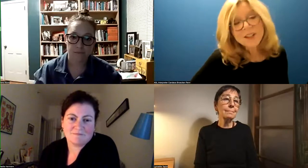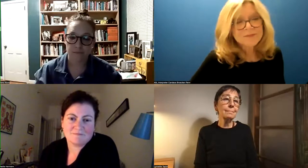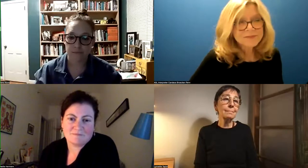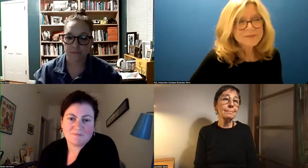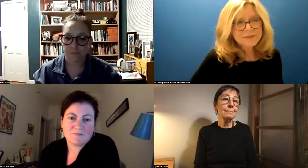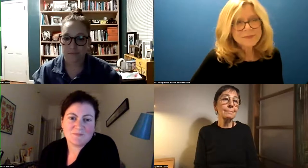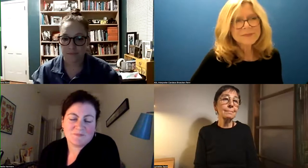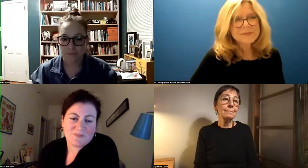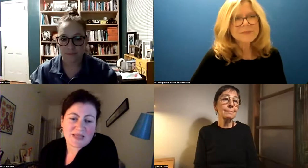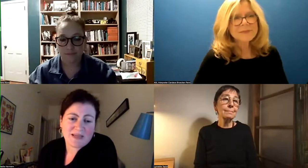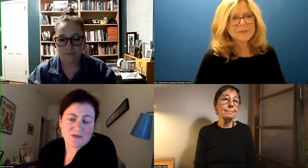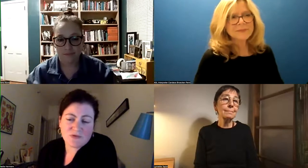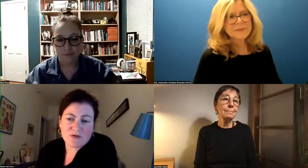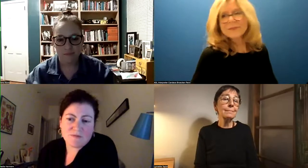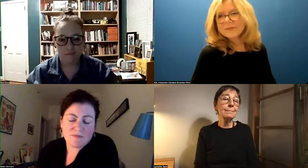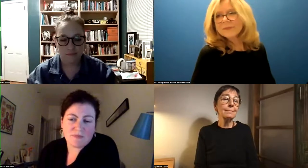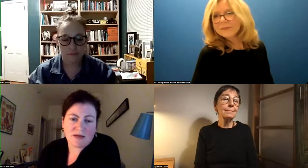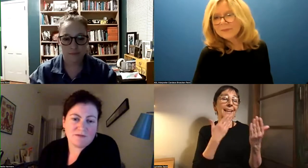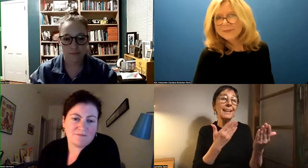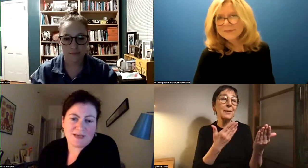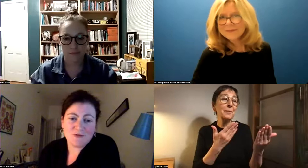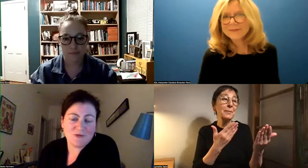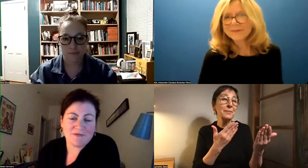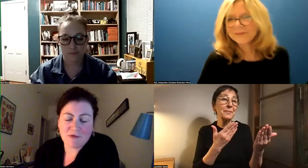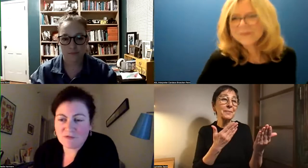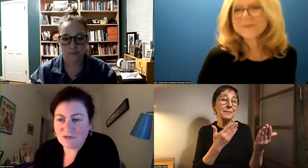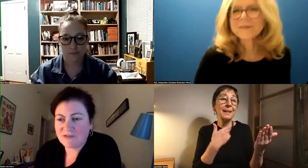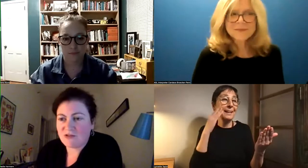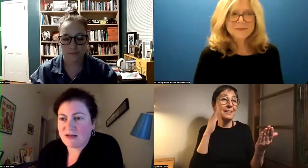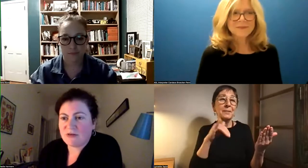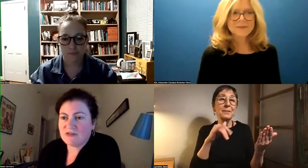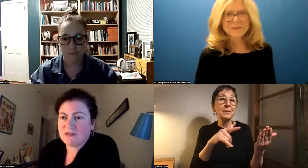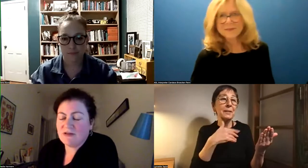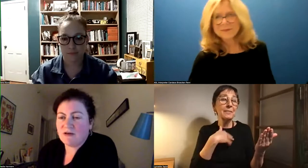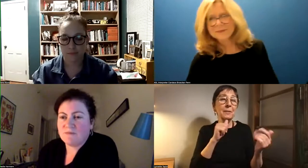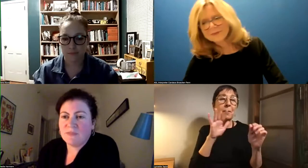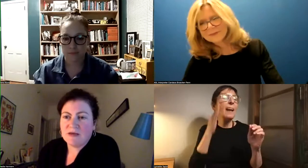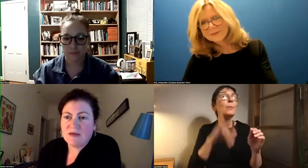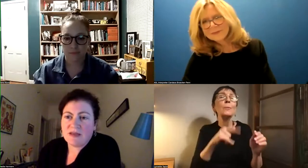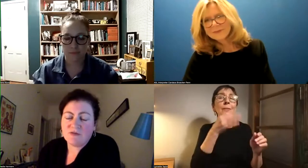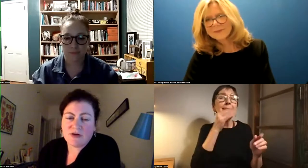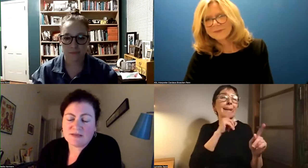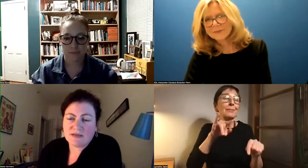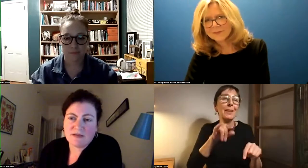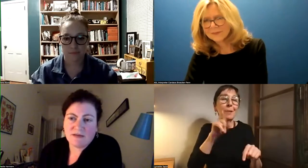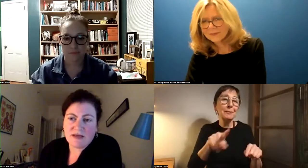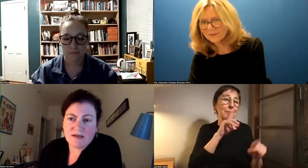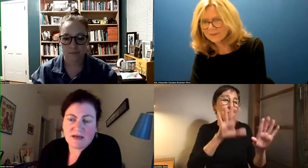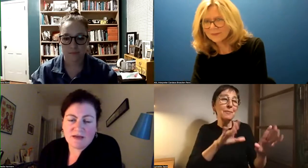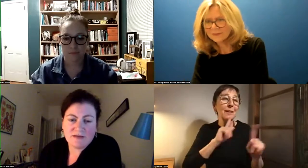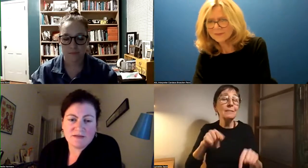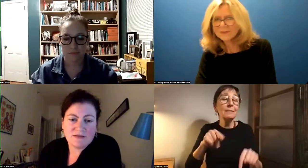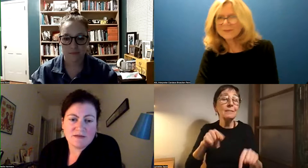So. Thank you. I knew you'd have a wonderful answer to that question. Thank you for asking it,